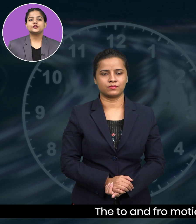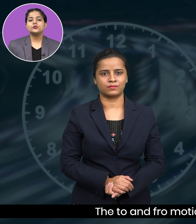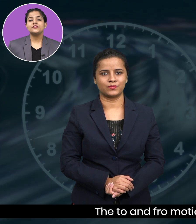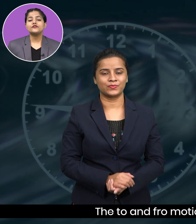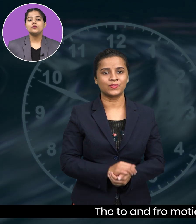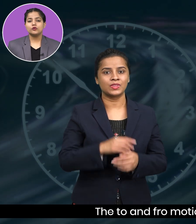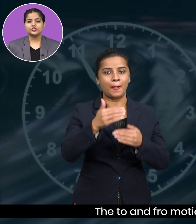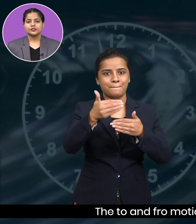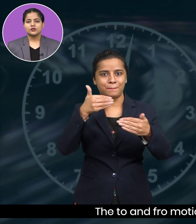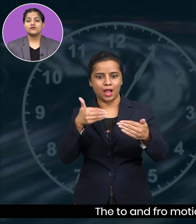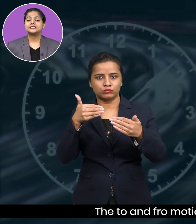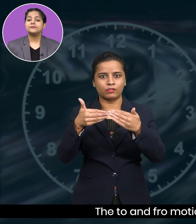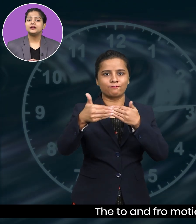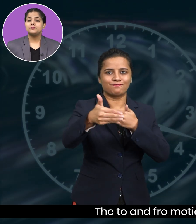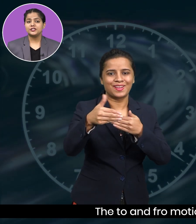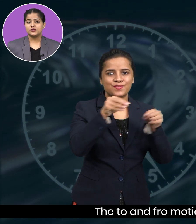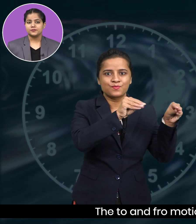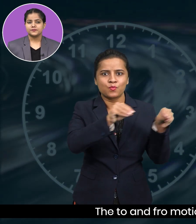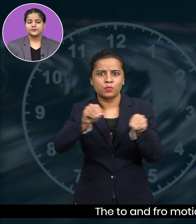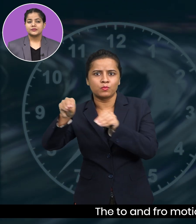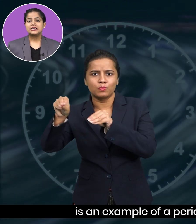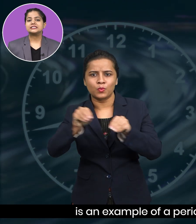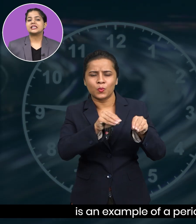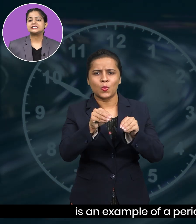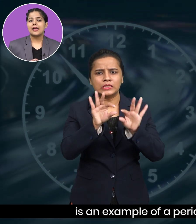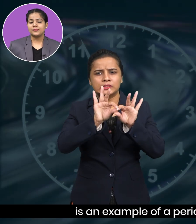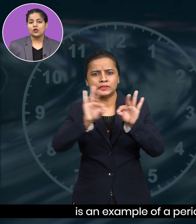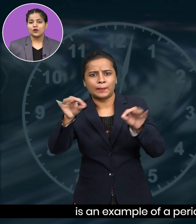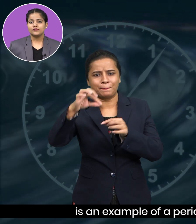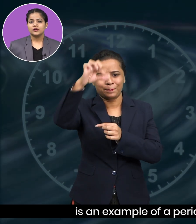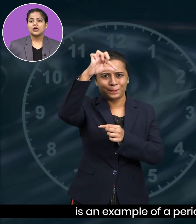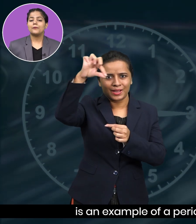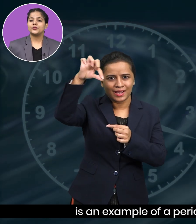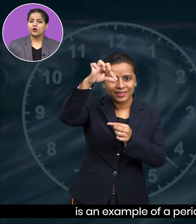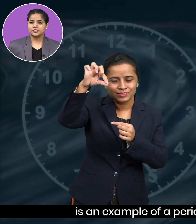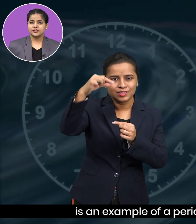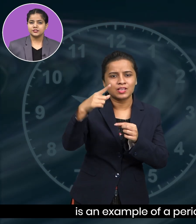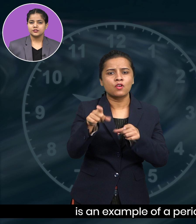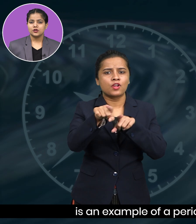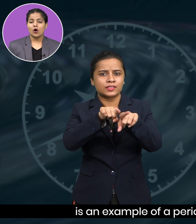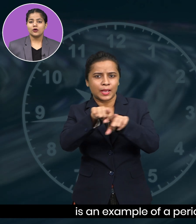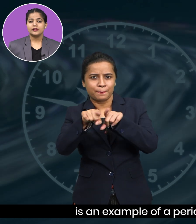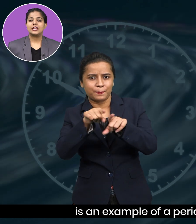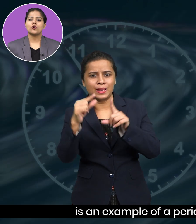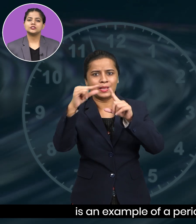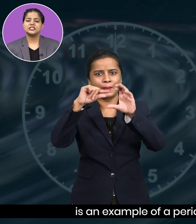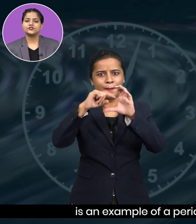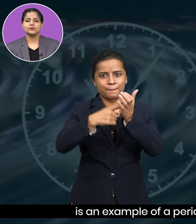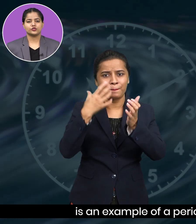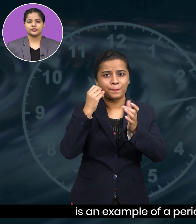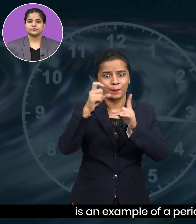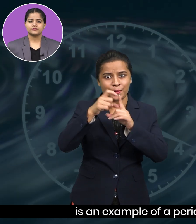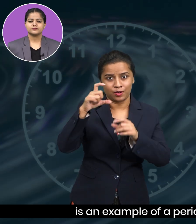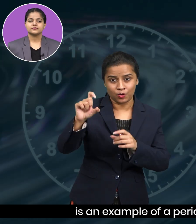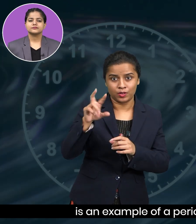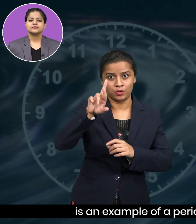The to and fro motion of a simple pendulum is an example of a periodic or an oscillatory